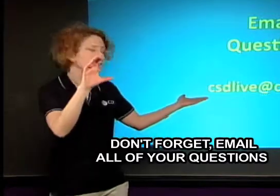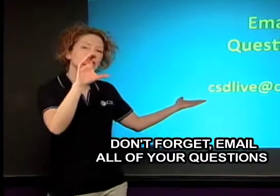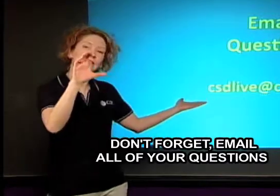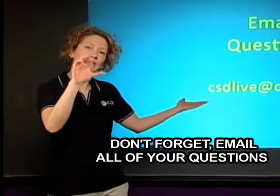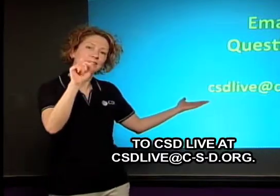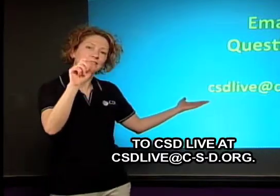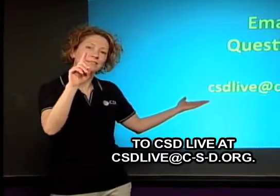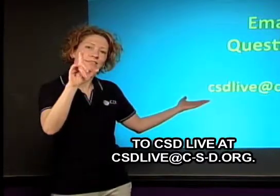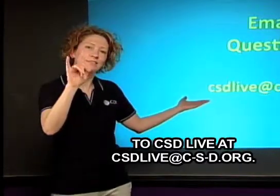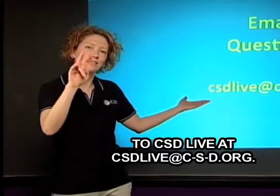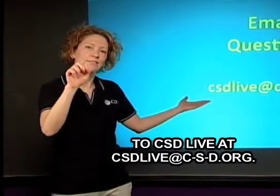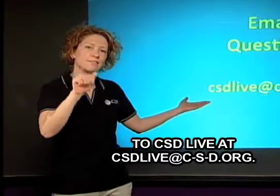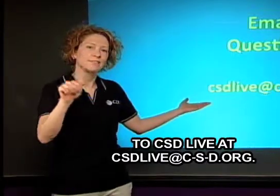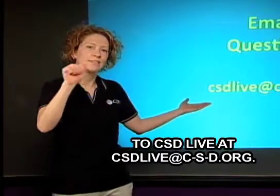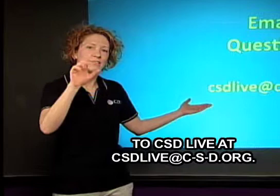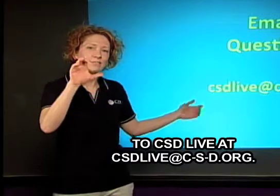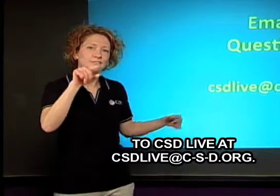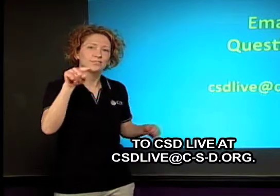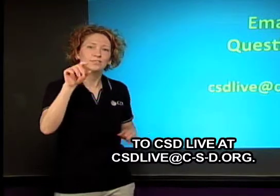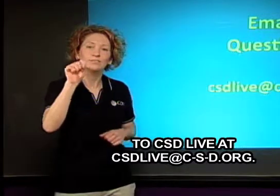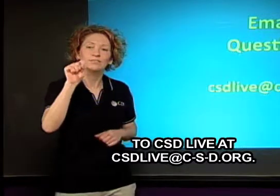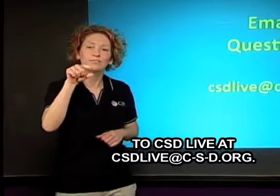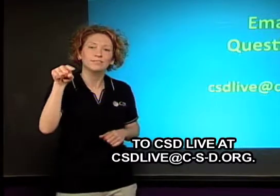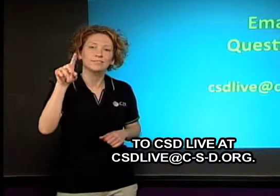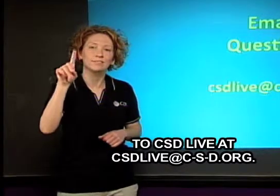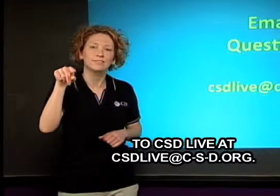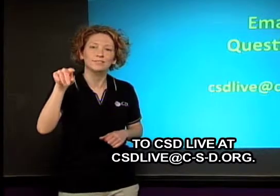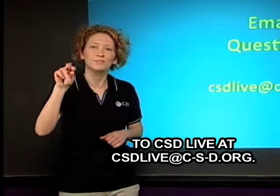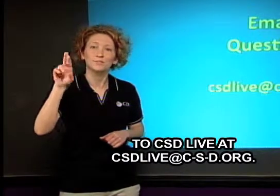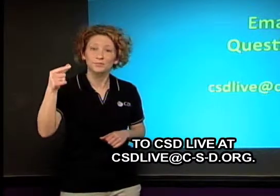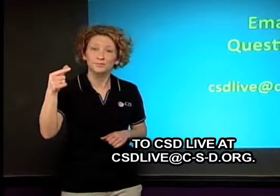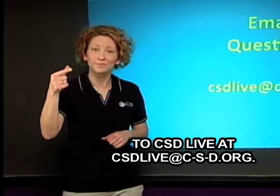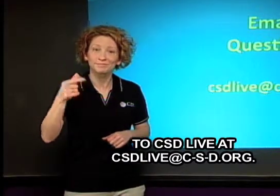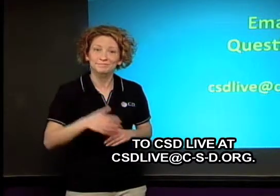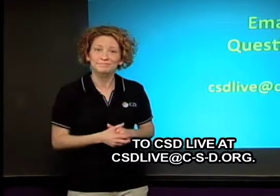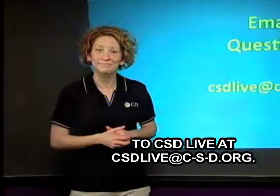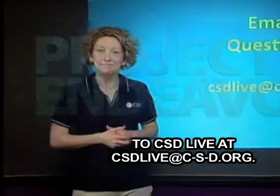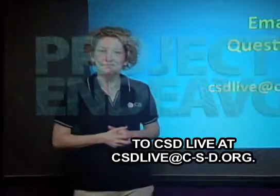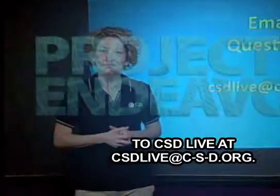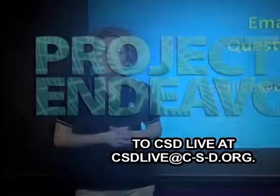questions to csdlive@c-s-d.org.